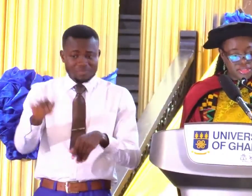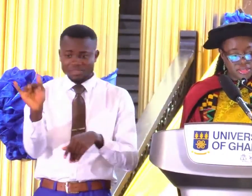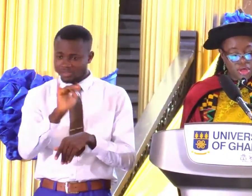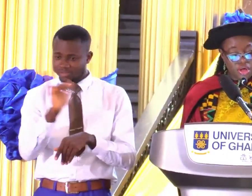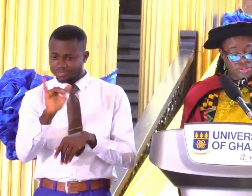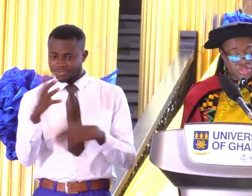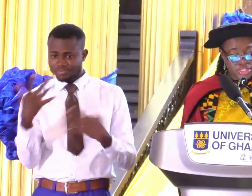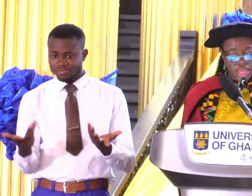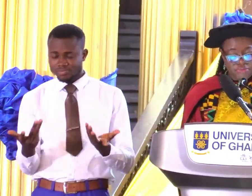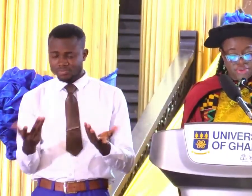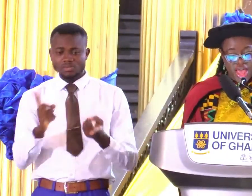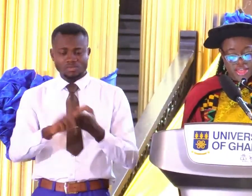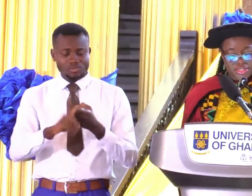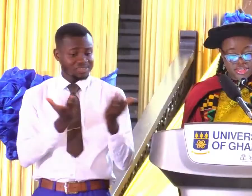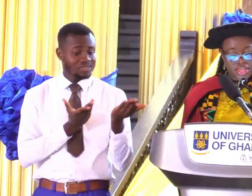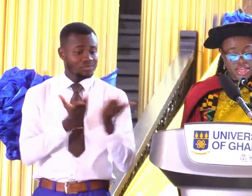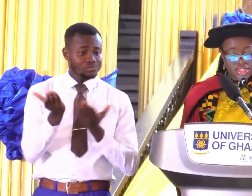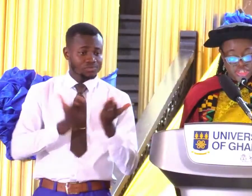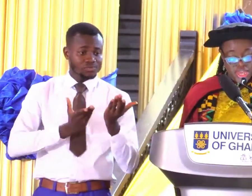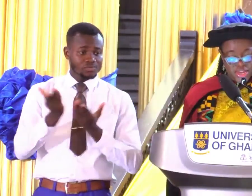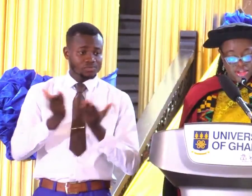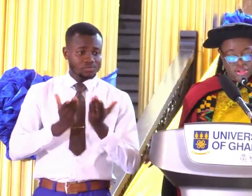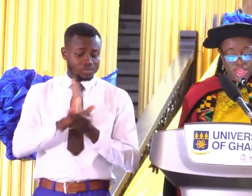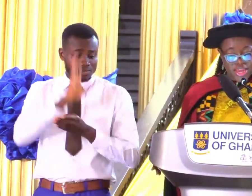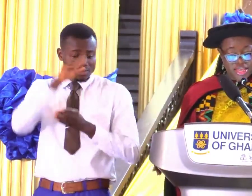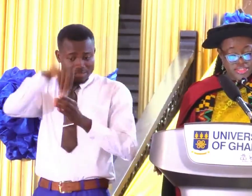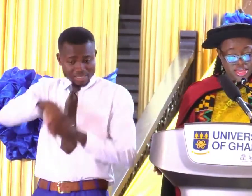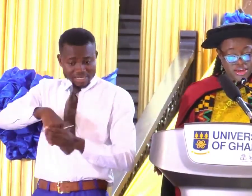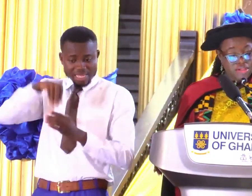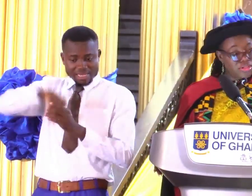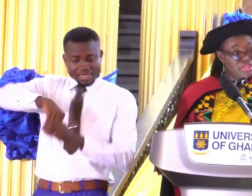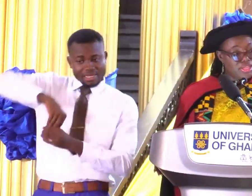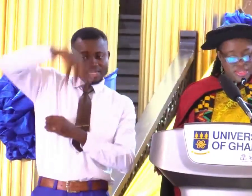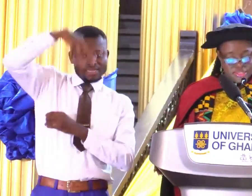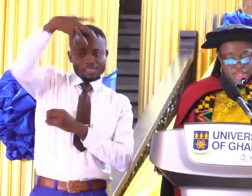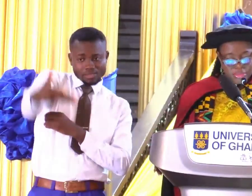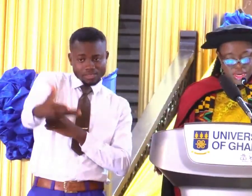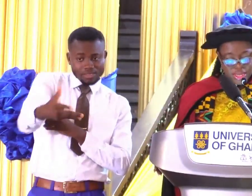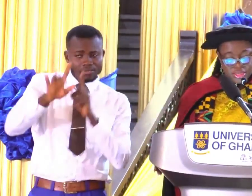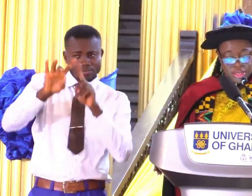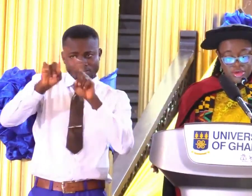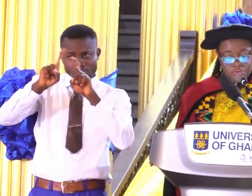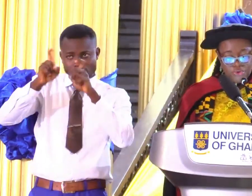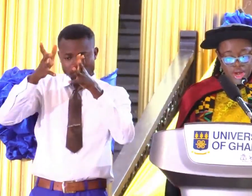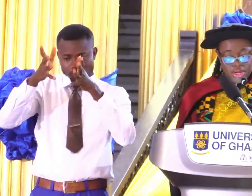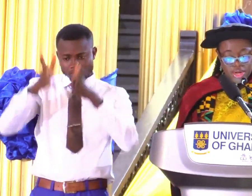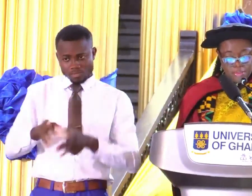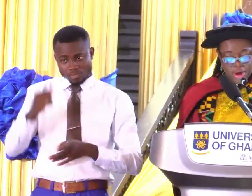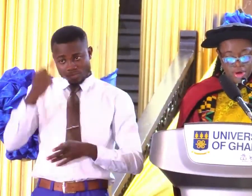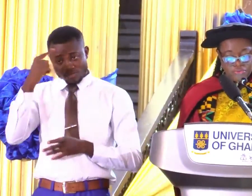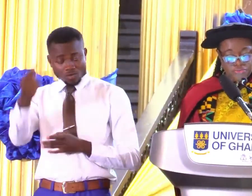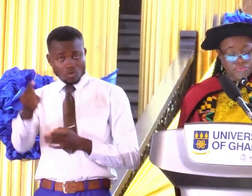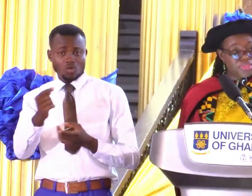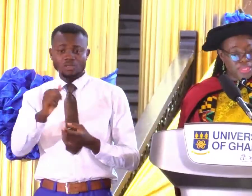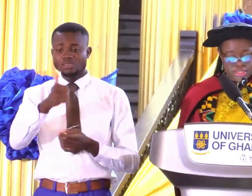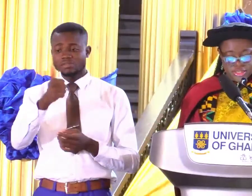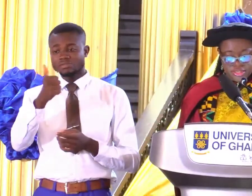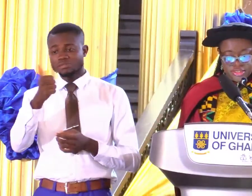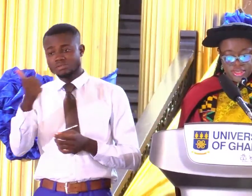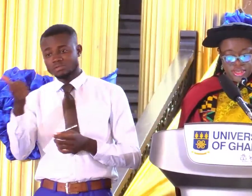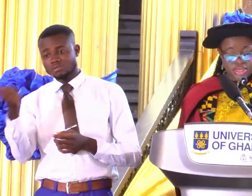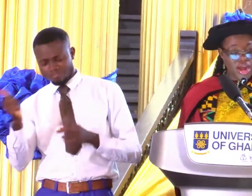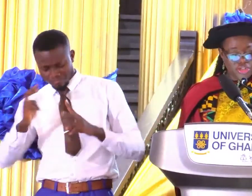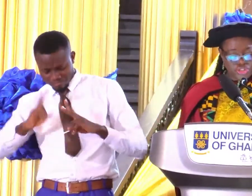has also served as internal and external examiner for a number of